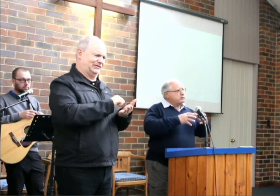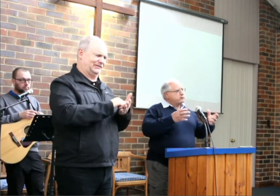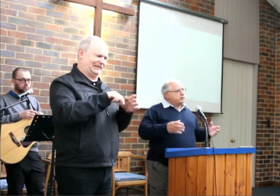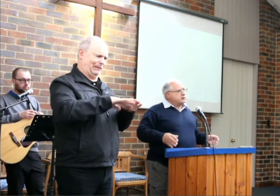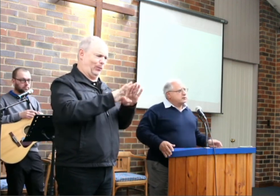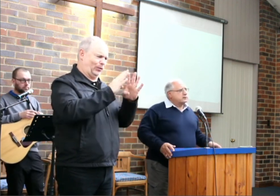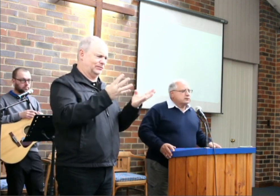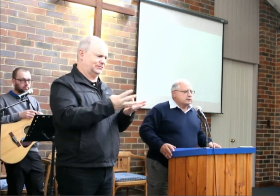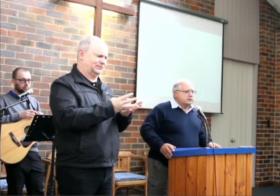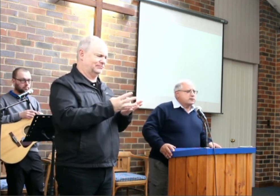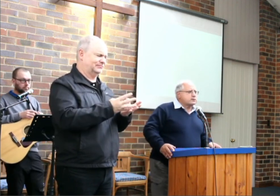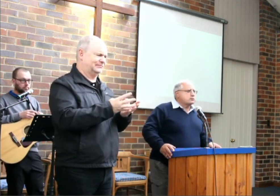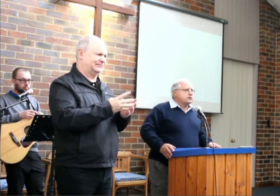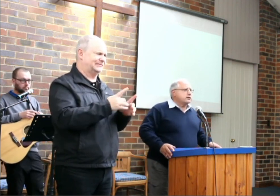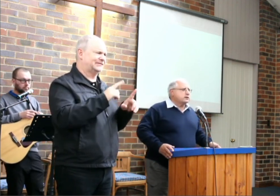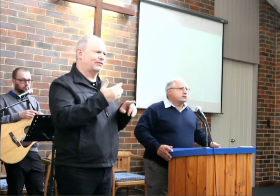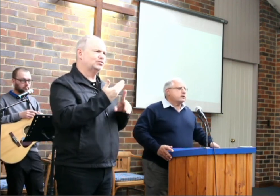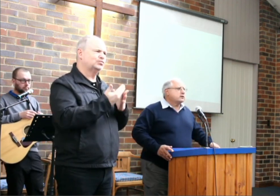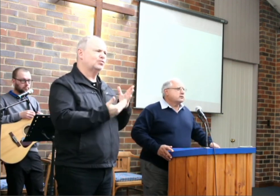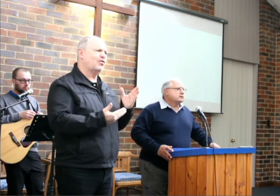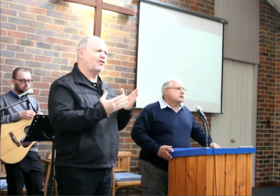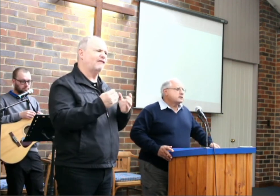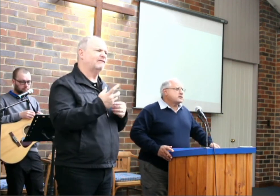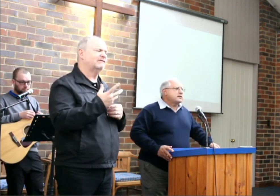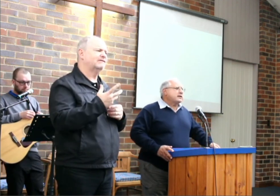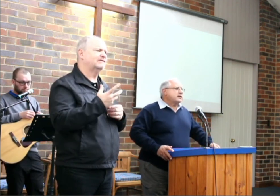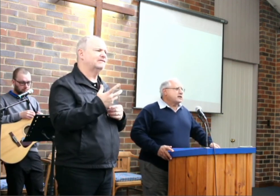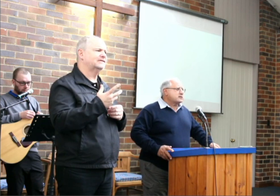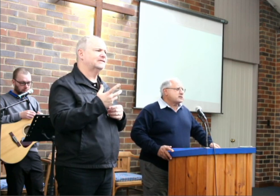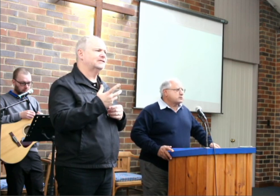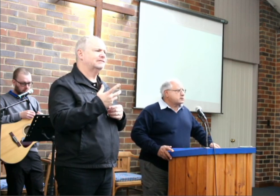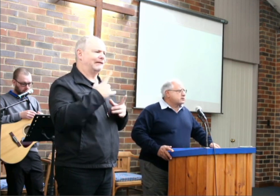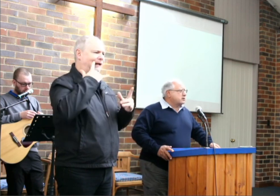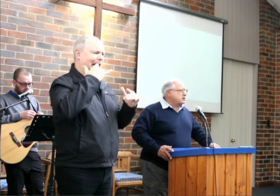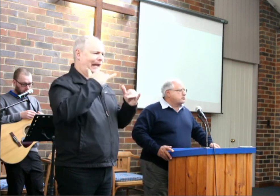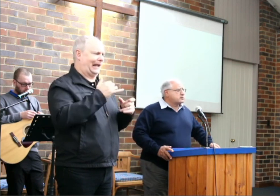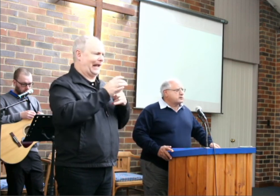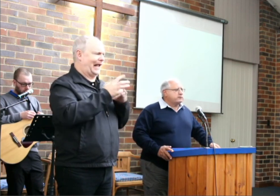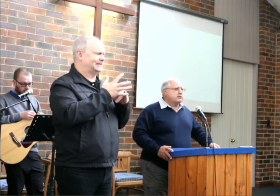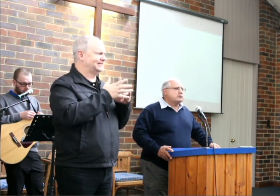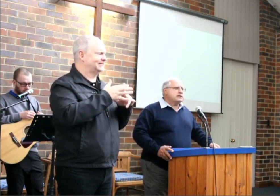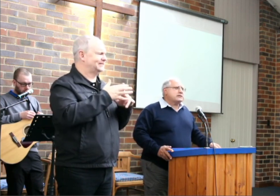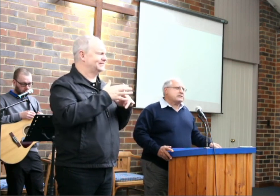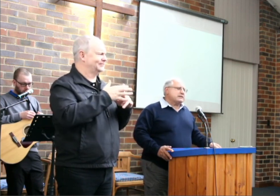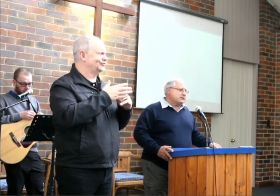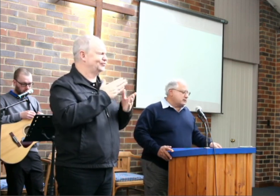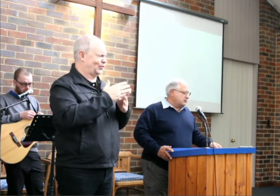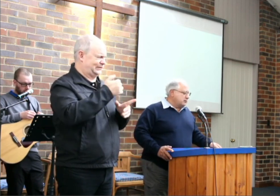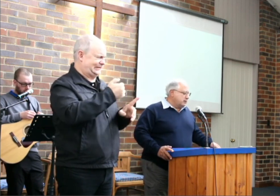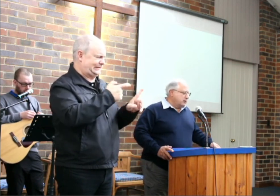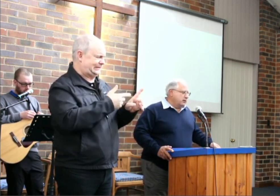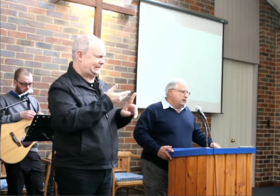started off with the story of this legal case, which the guy was given only 6 years.